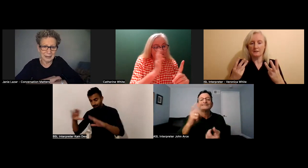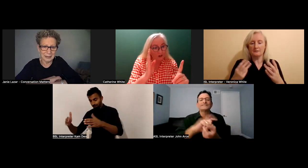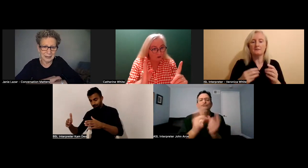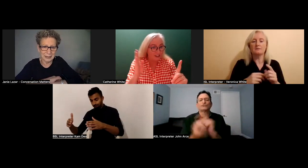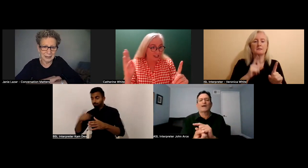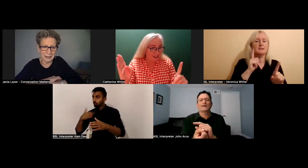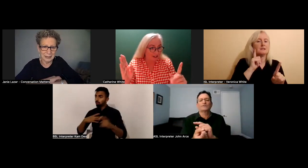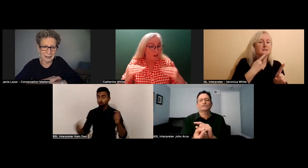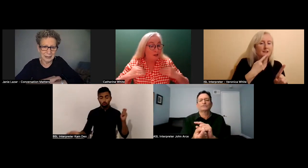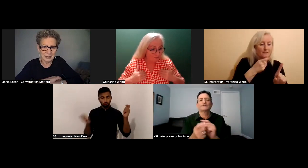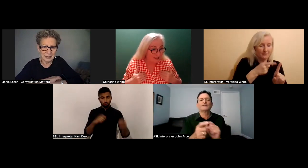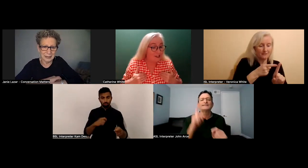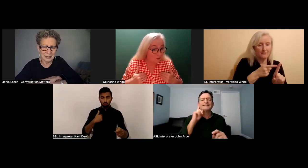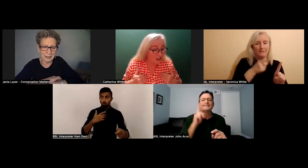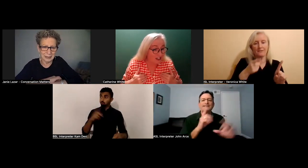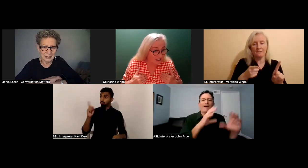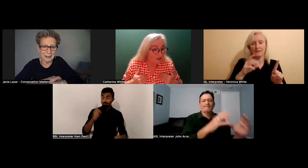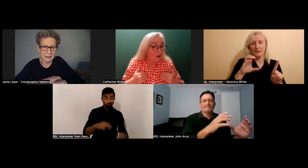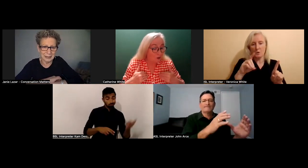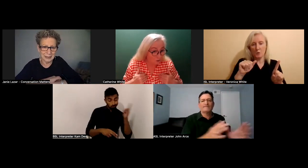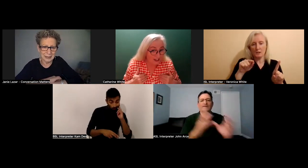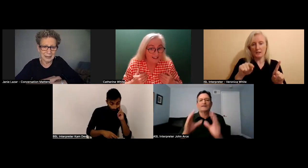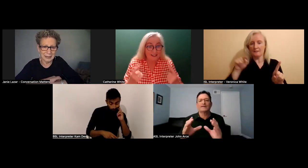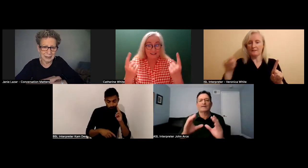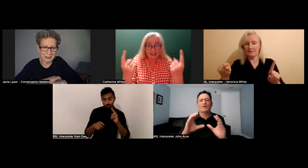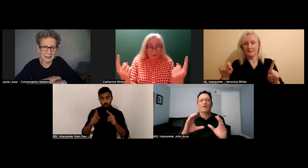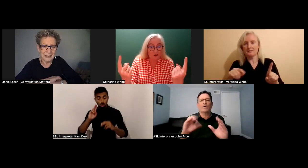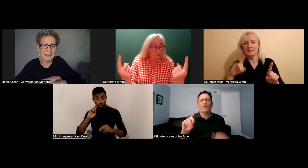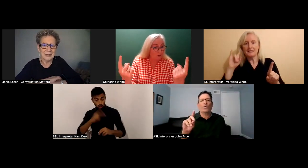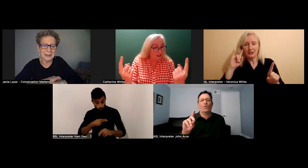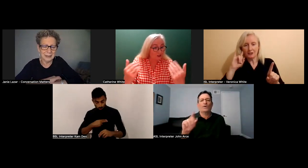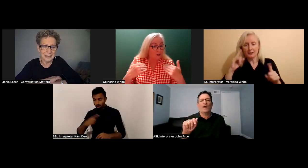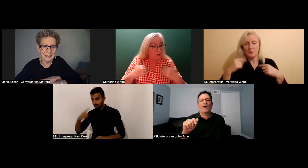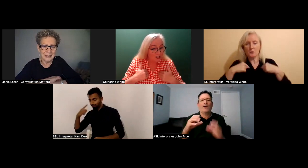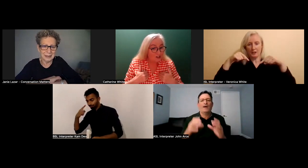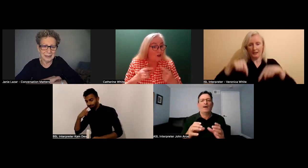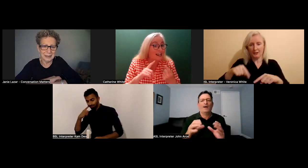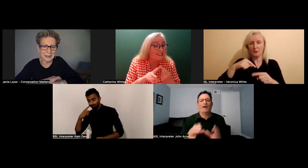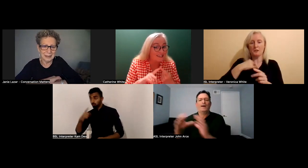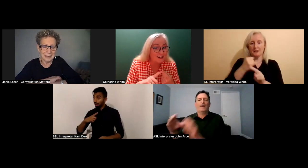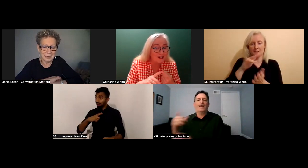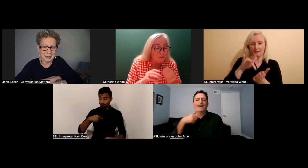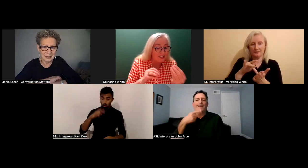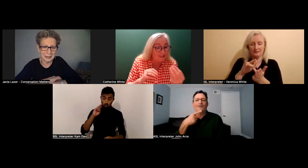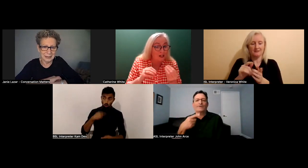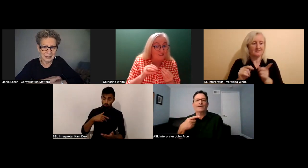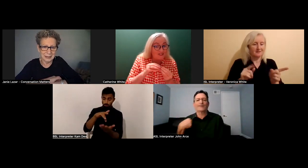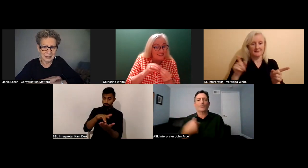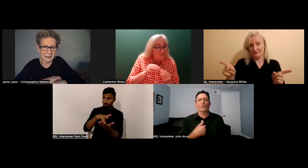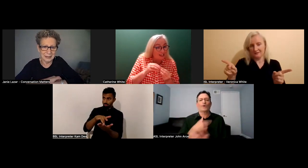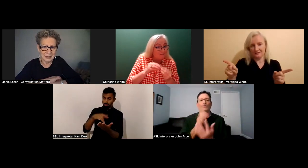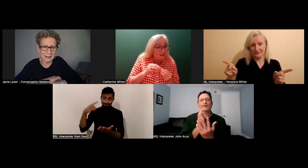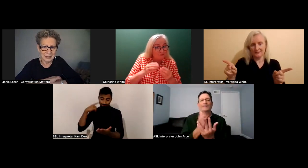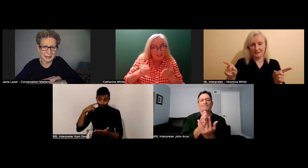it's deaf, coda, hearing, because we're here, we exist, and we're in between the two. So as a starting point in terms